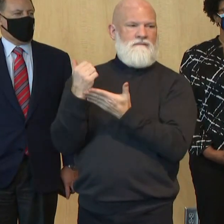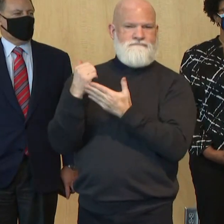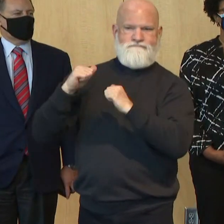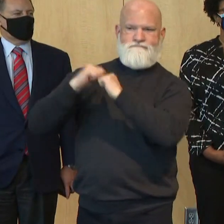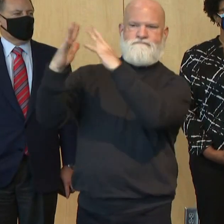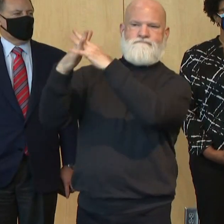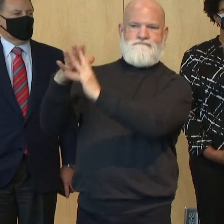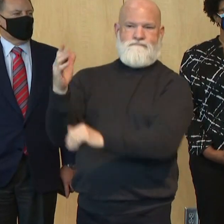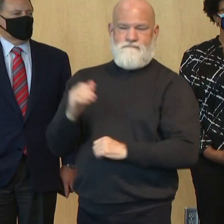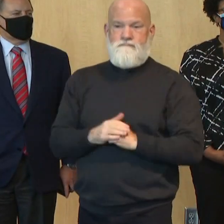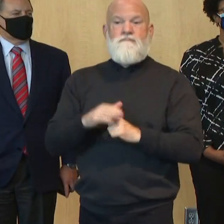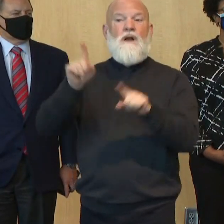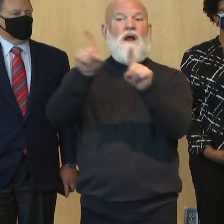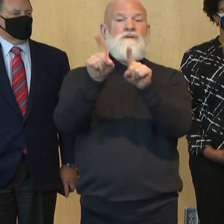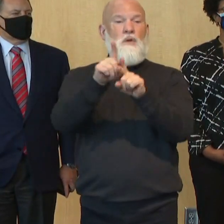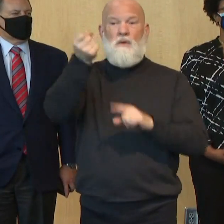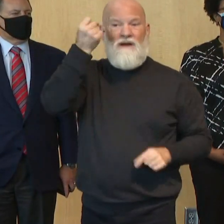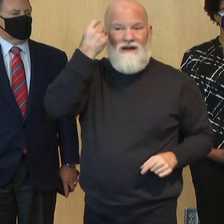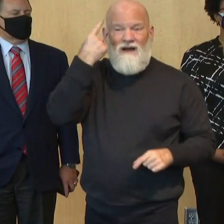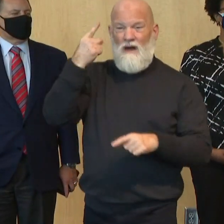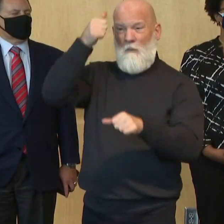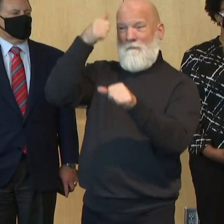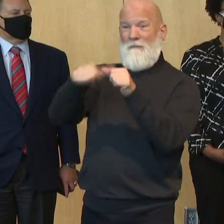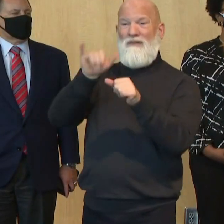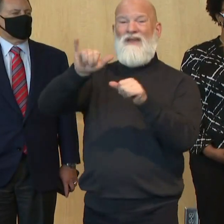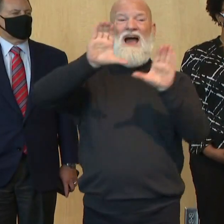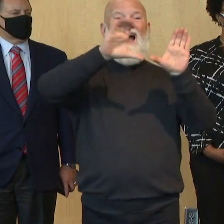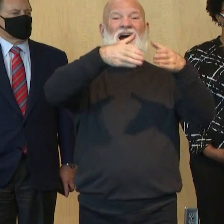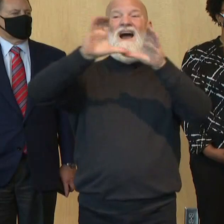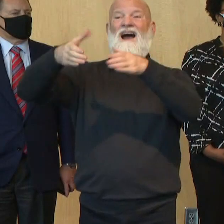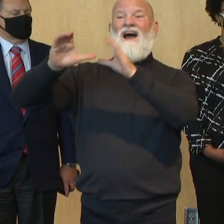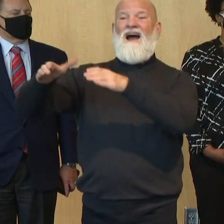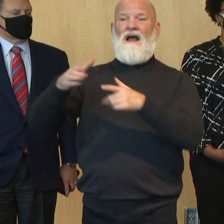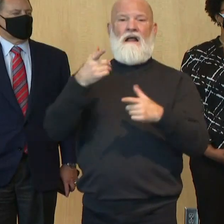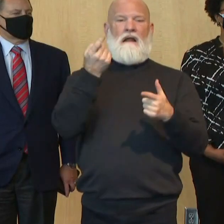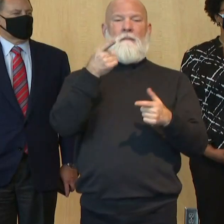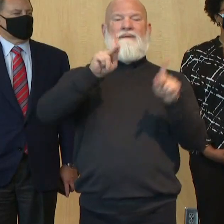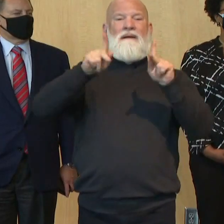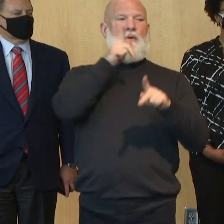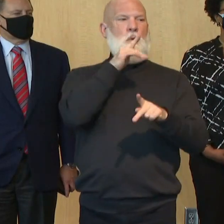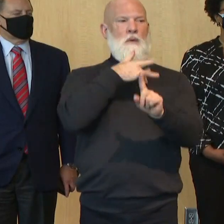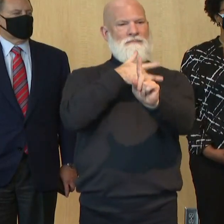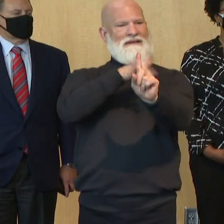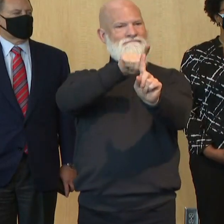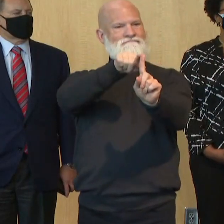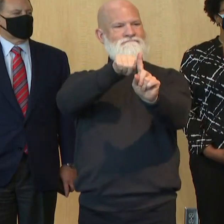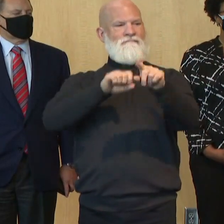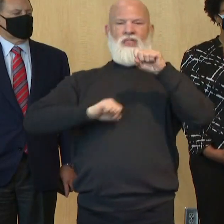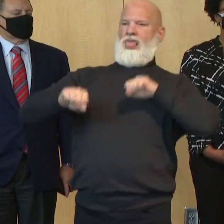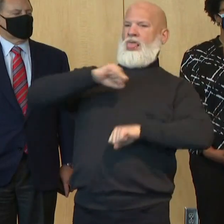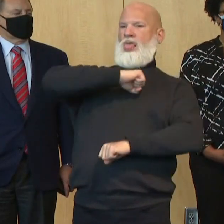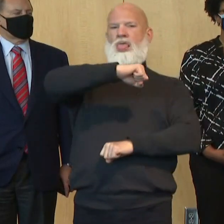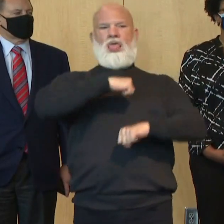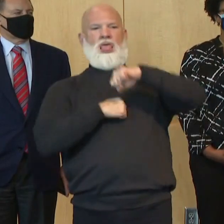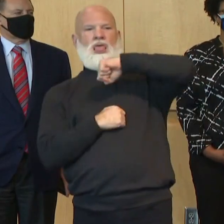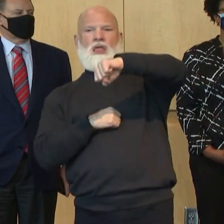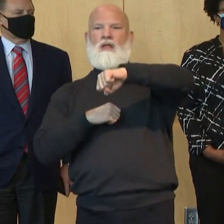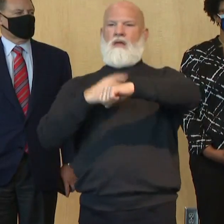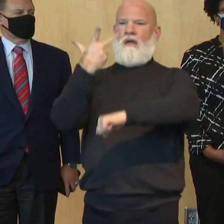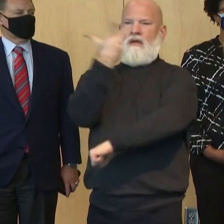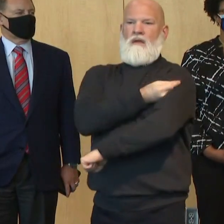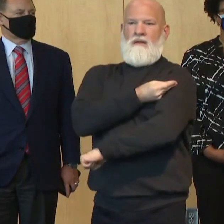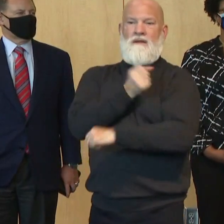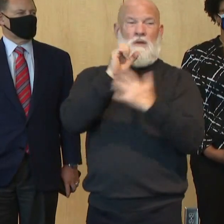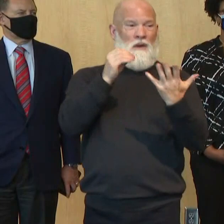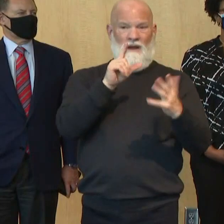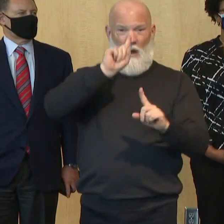hesitancy in the community, which is unfortunate, but look, it's just reality. It's not just Georgia, it's not just Atlanta, it's America.